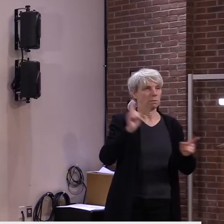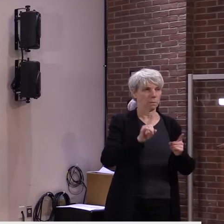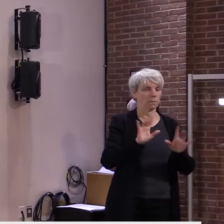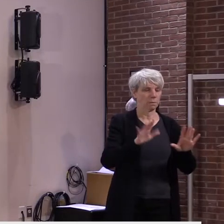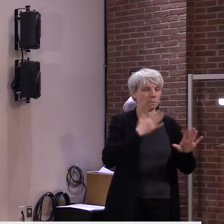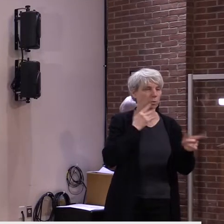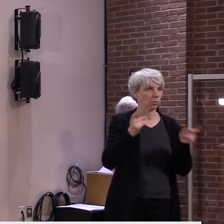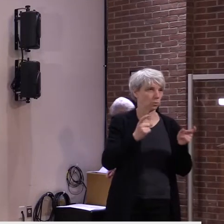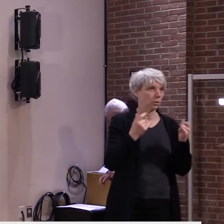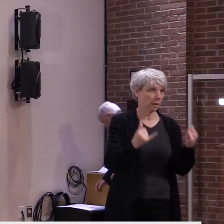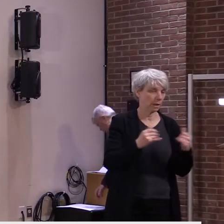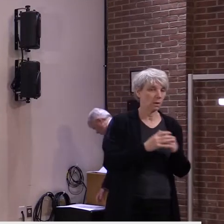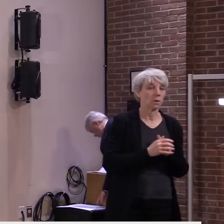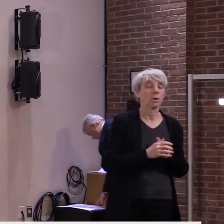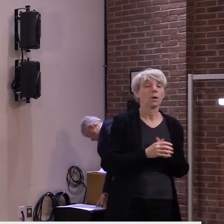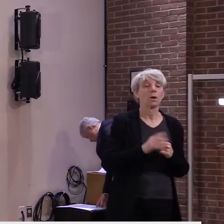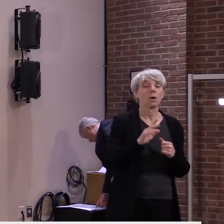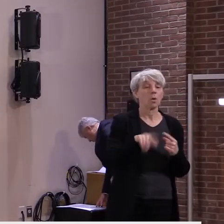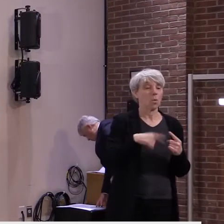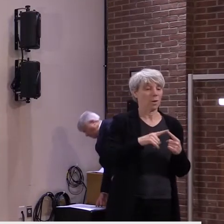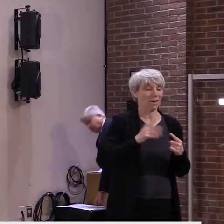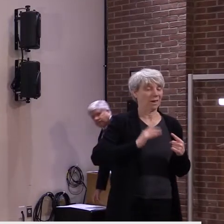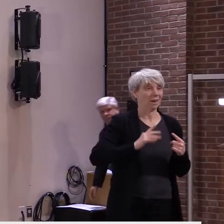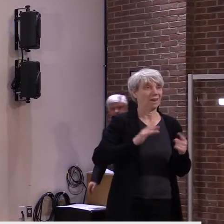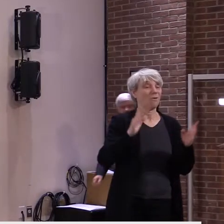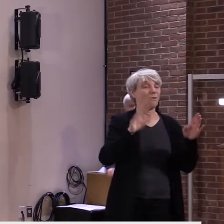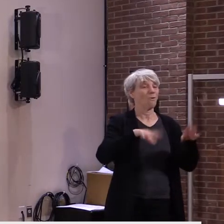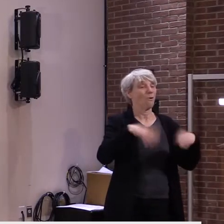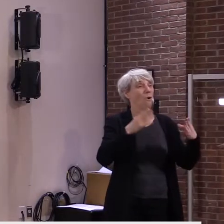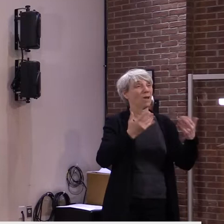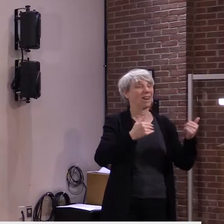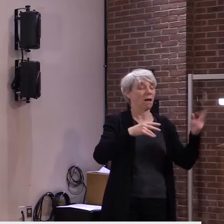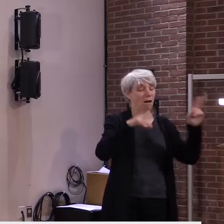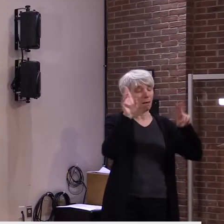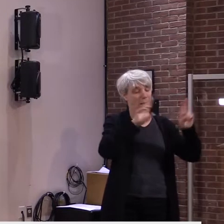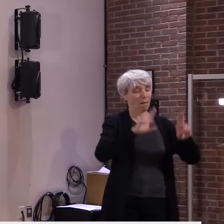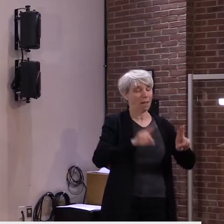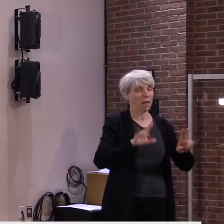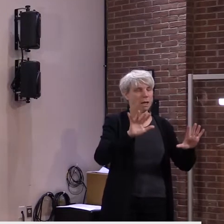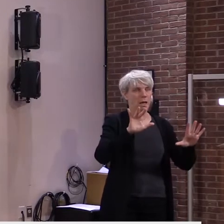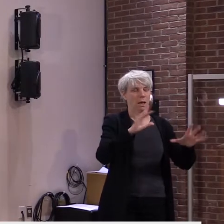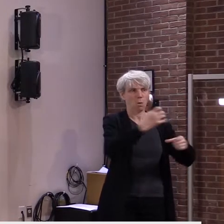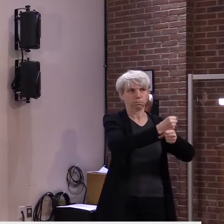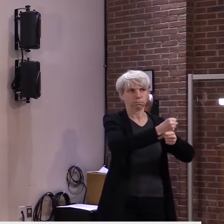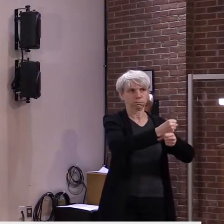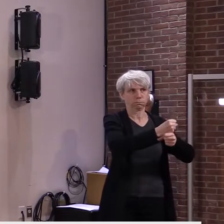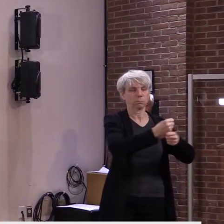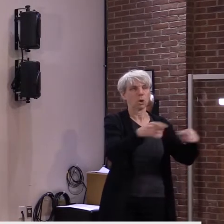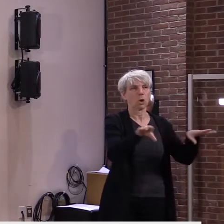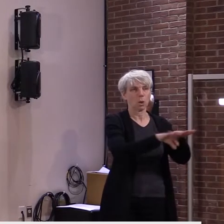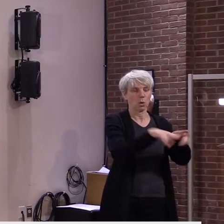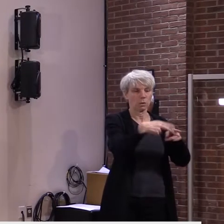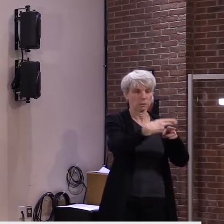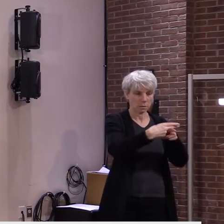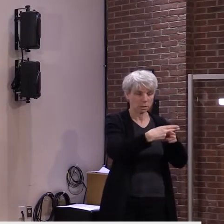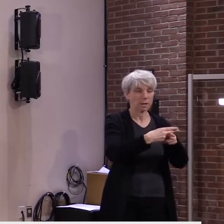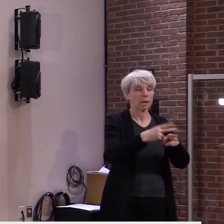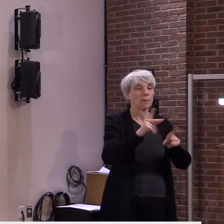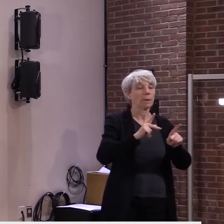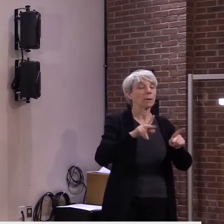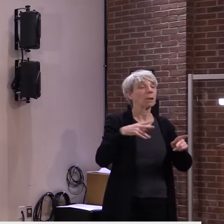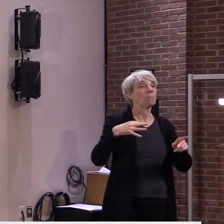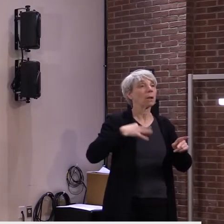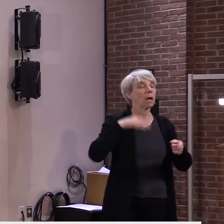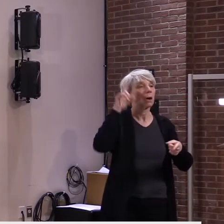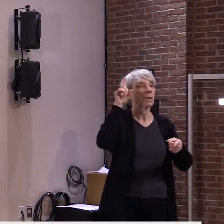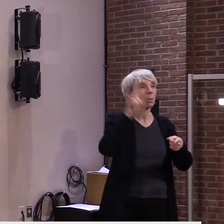that when we took the online application down, our numbers dropped significantly of claims being filed. I don't